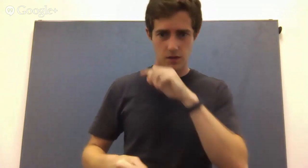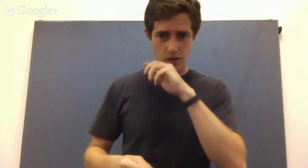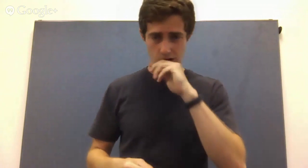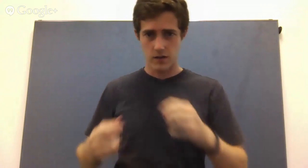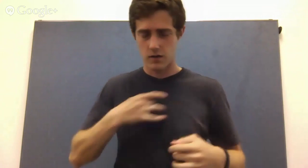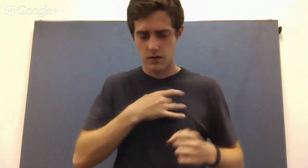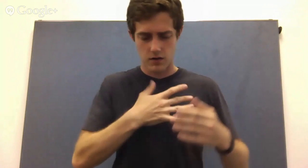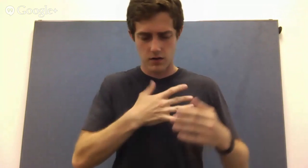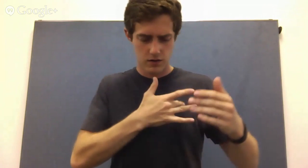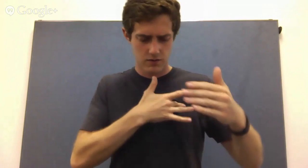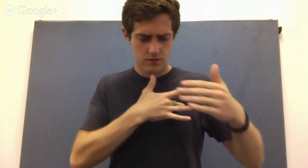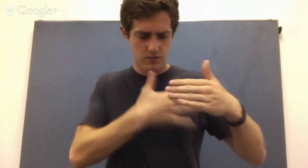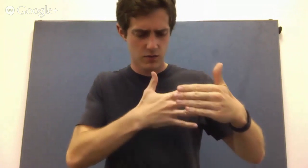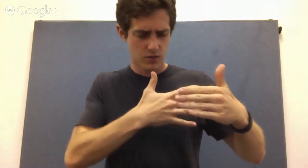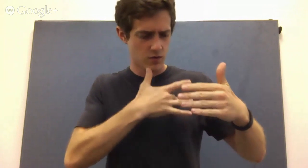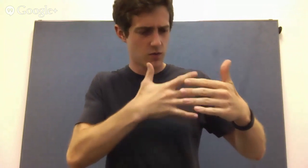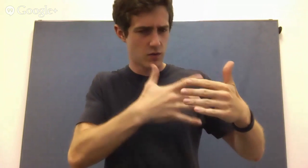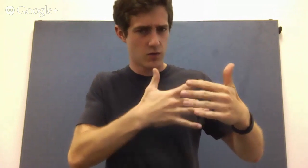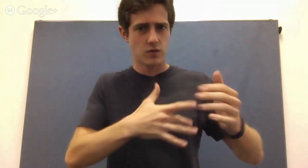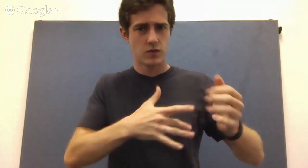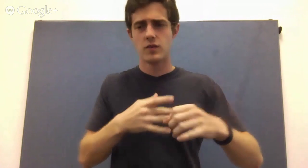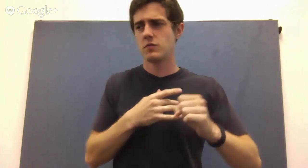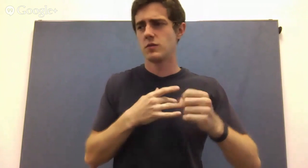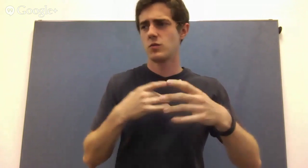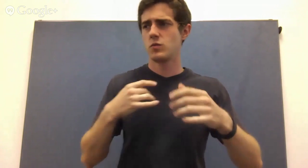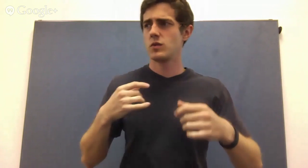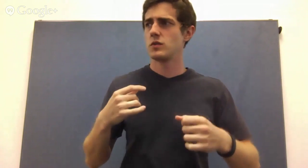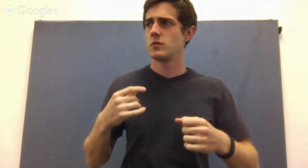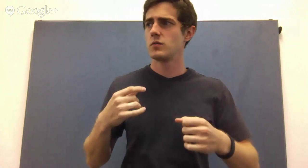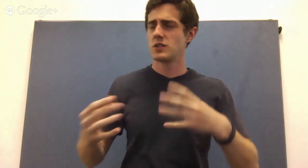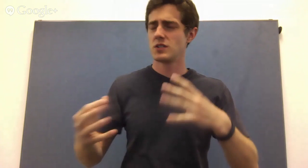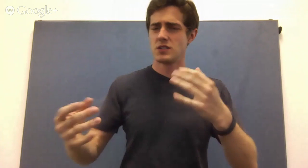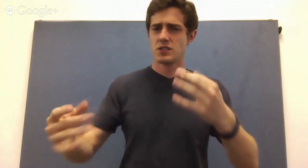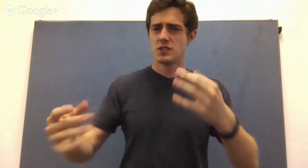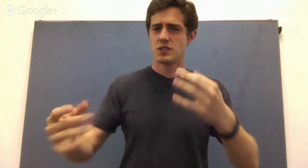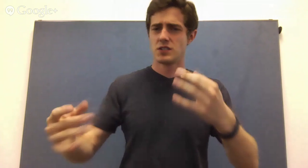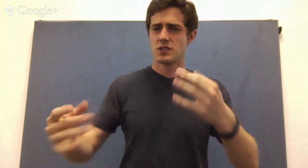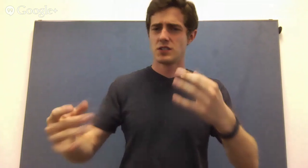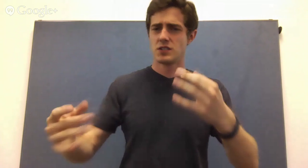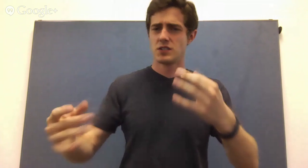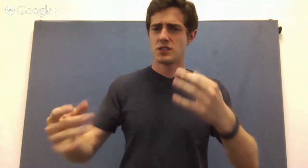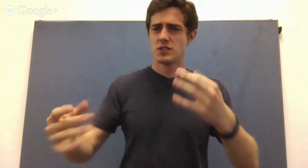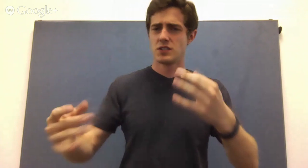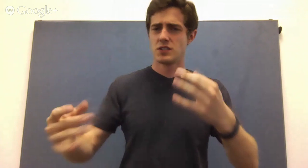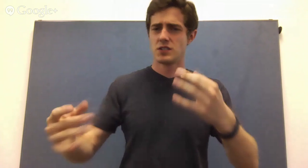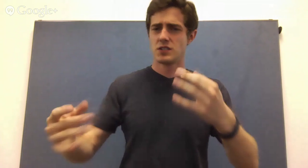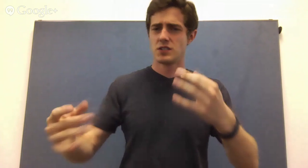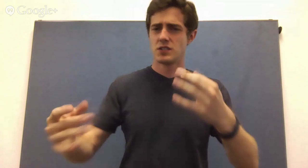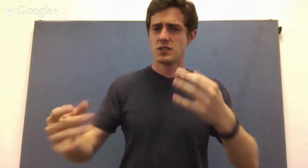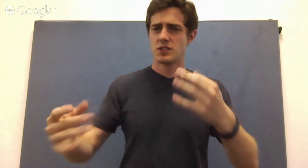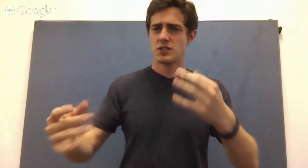beating heart, screaming whispers. What should I do with